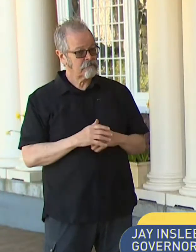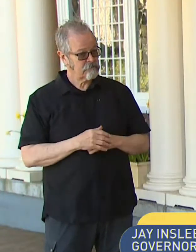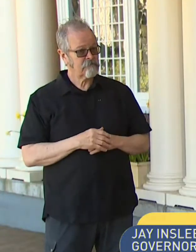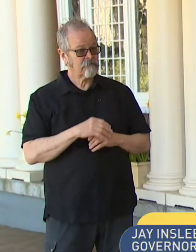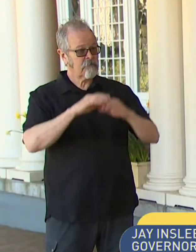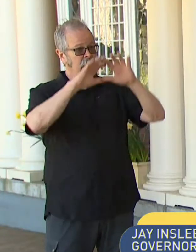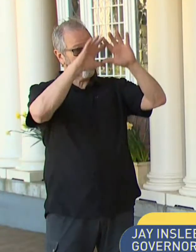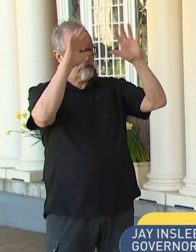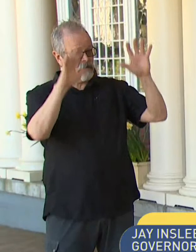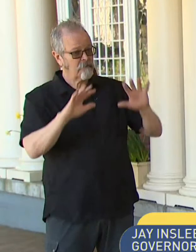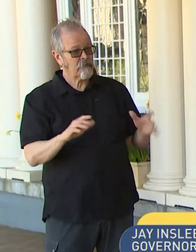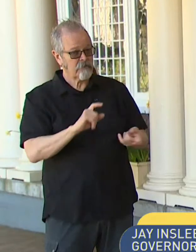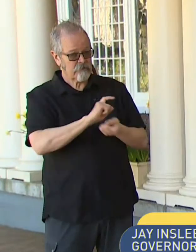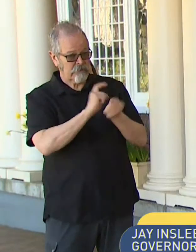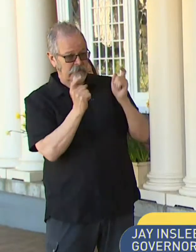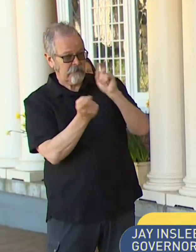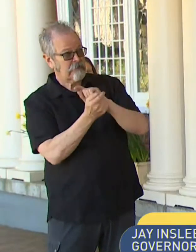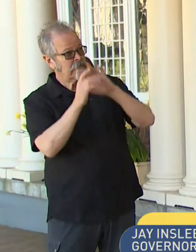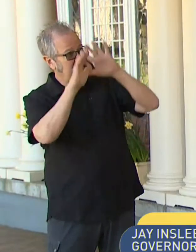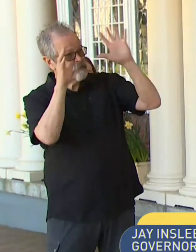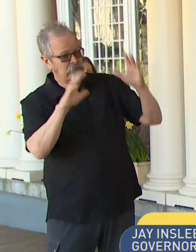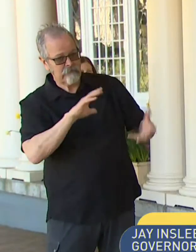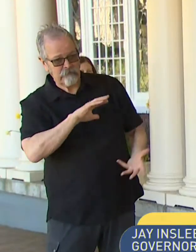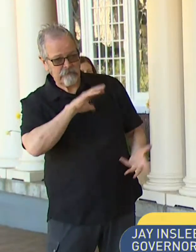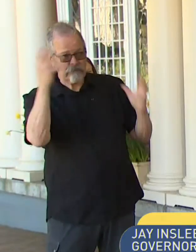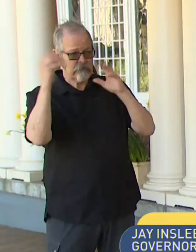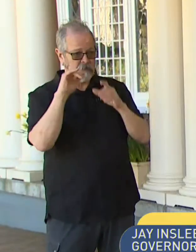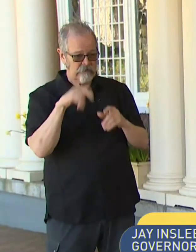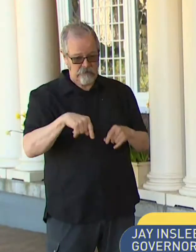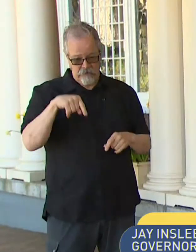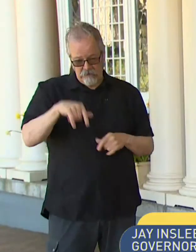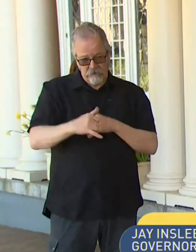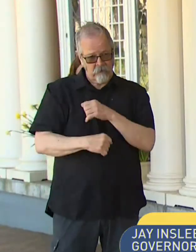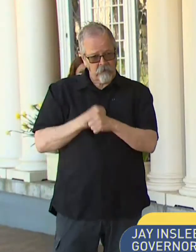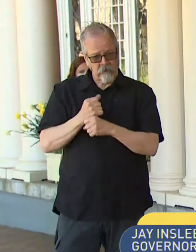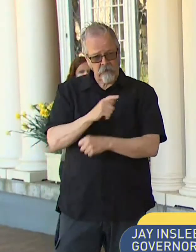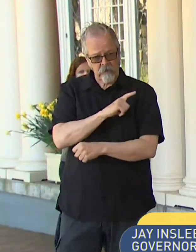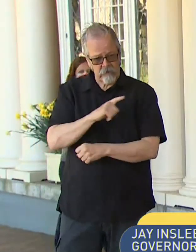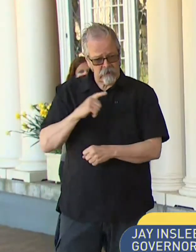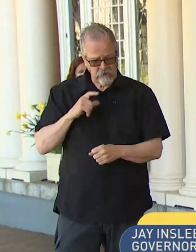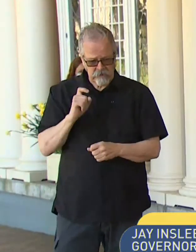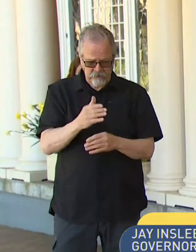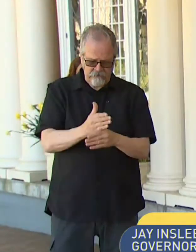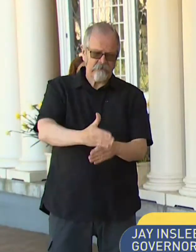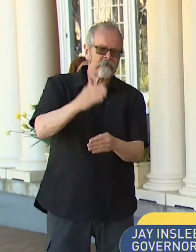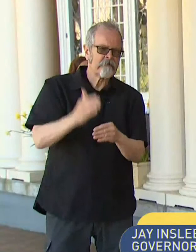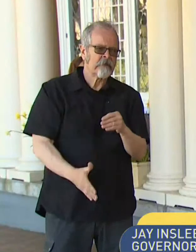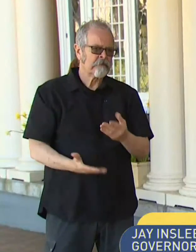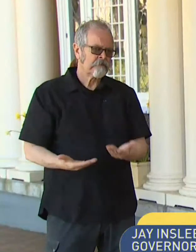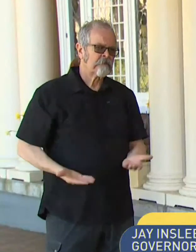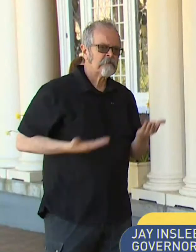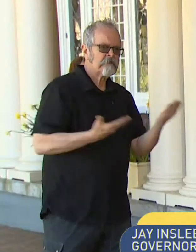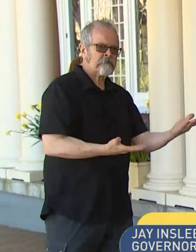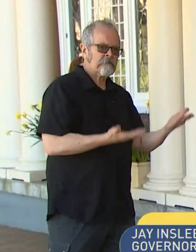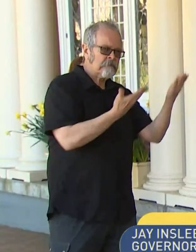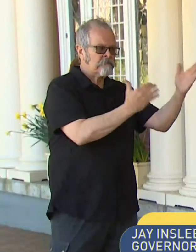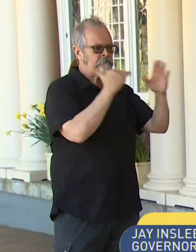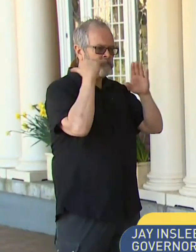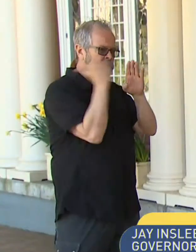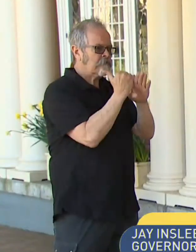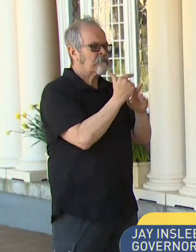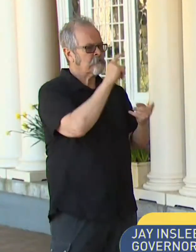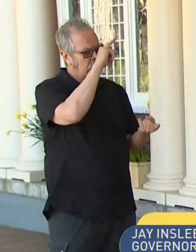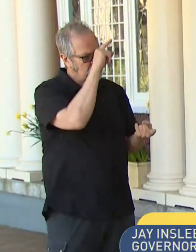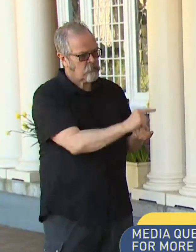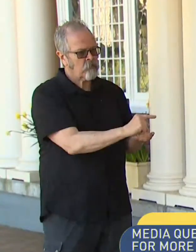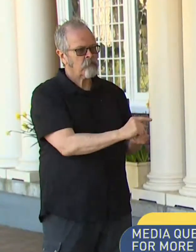the legislature. And I'm intent on seeing to make sure that that gets done. I have a legislative question as well. Yeah. You might have